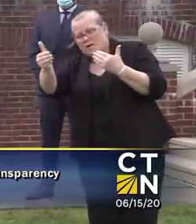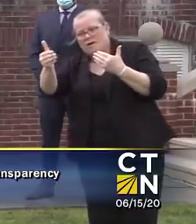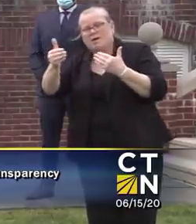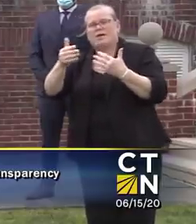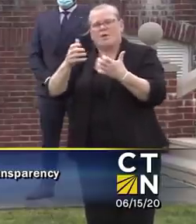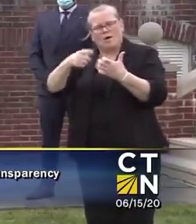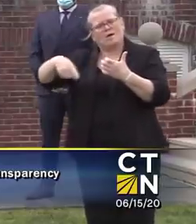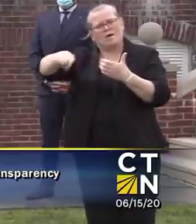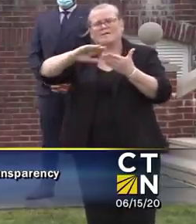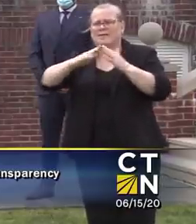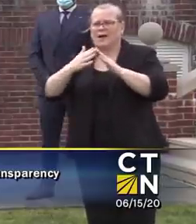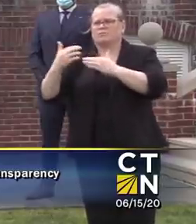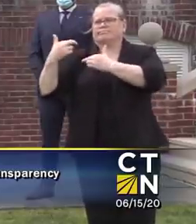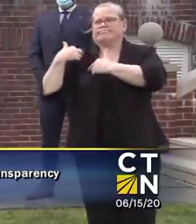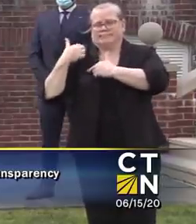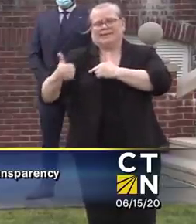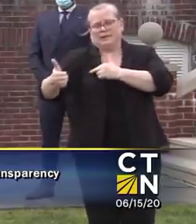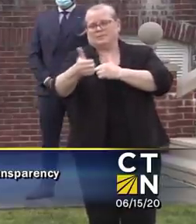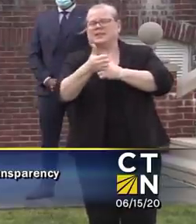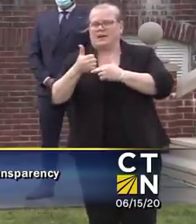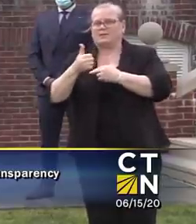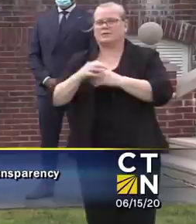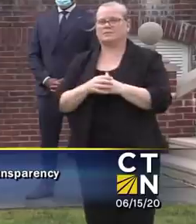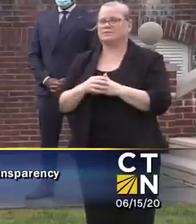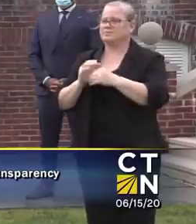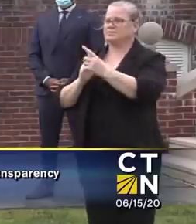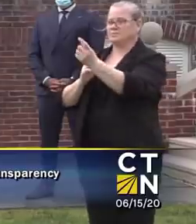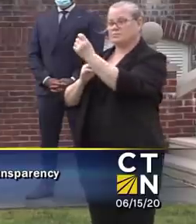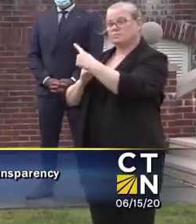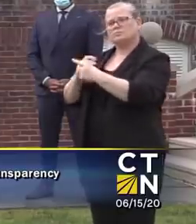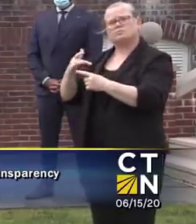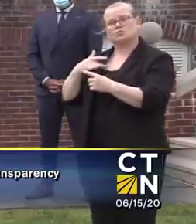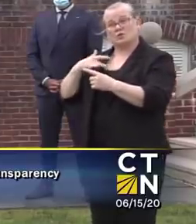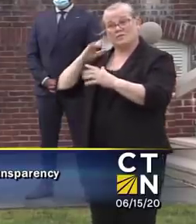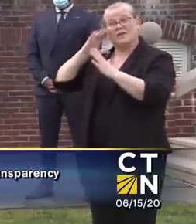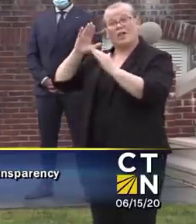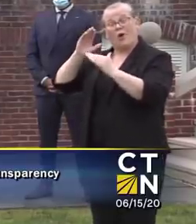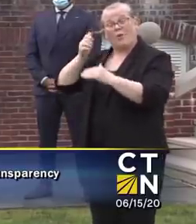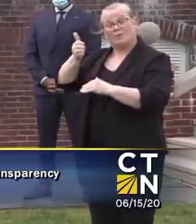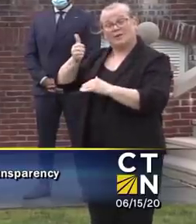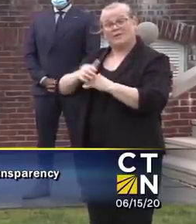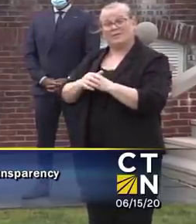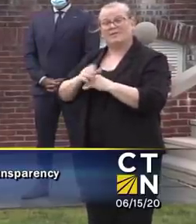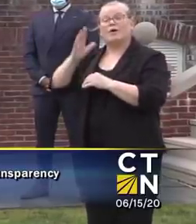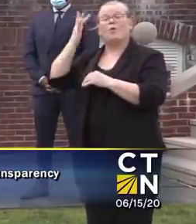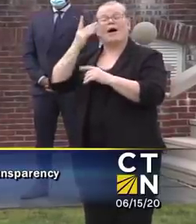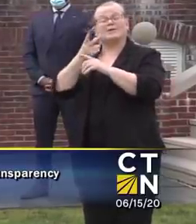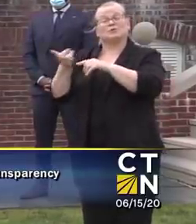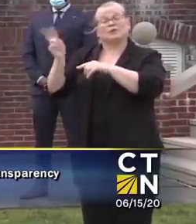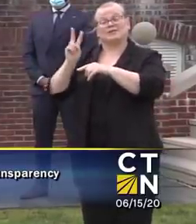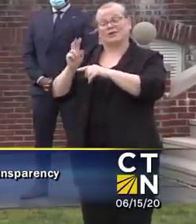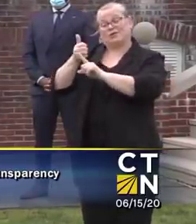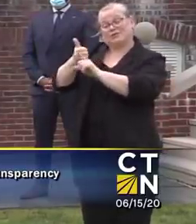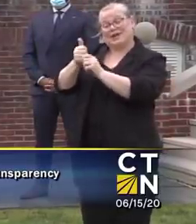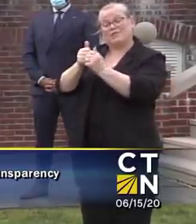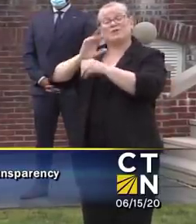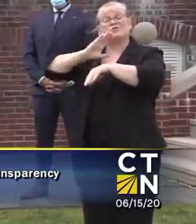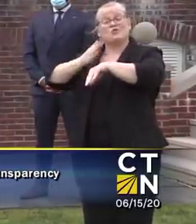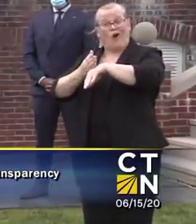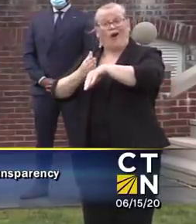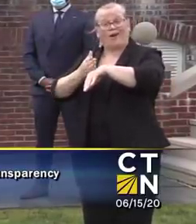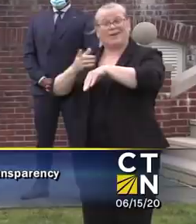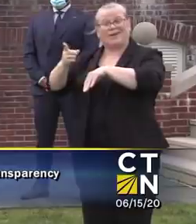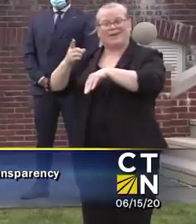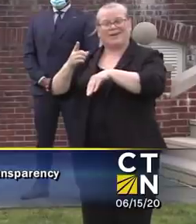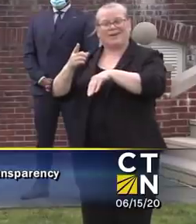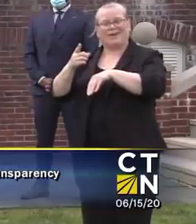happening. So again, thanks for asking that question. Do you have hope? Because we saw you 2 weeks ago at the police department with your daughter at a protest, and you said, "I want for her." Do you have